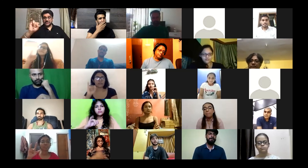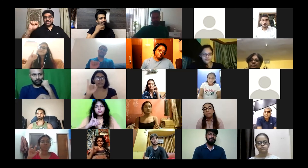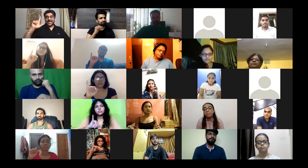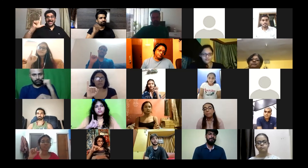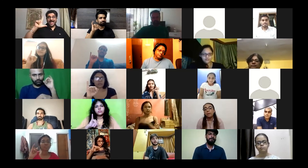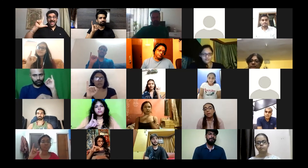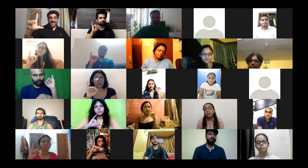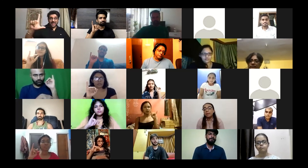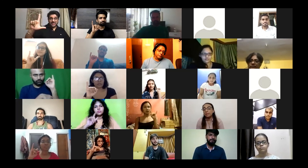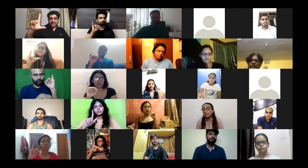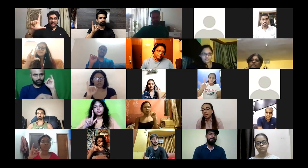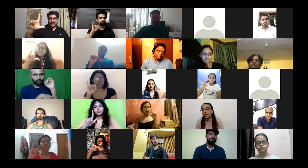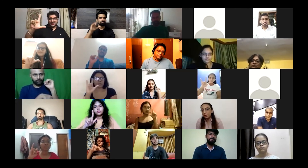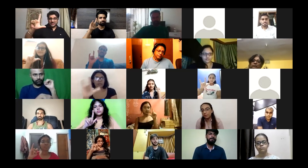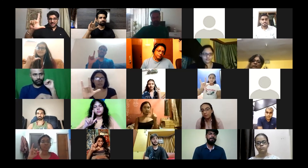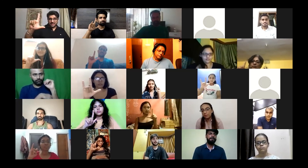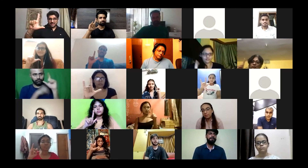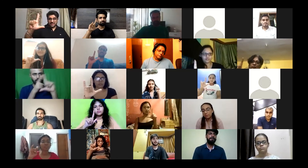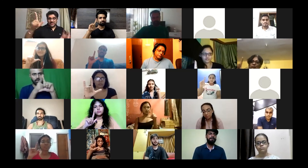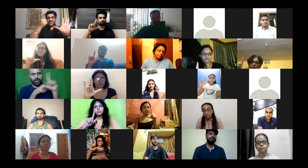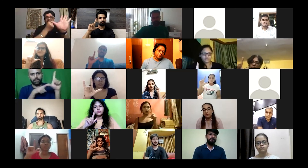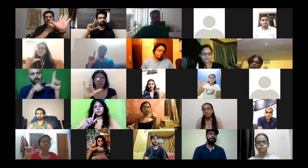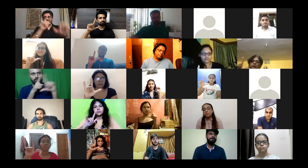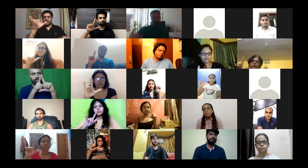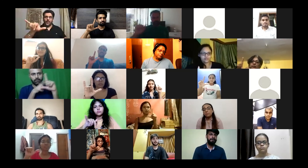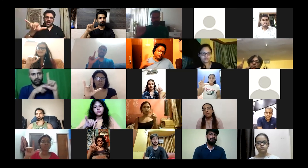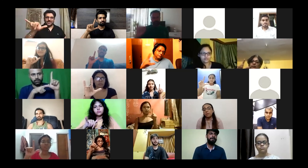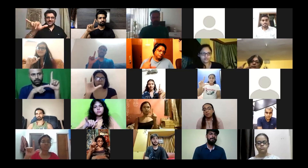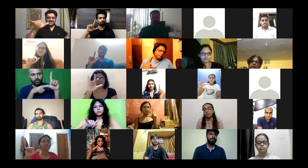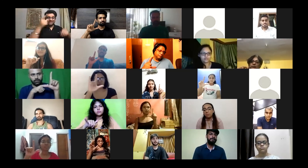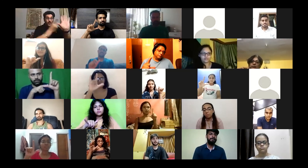okay, and this is L,